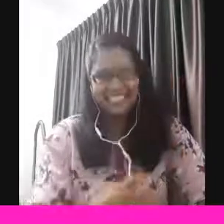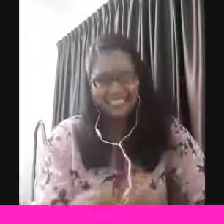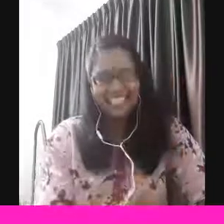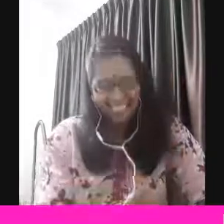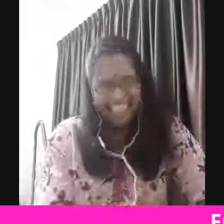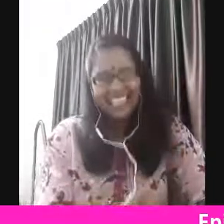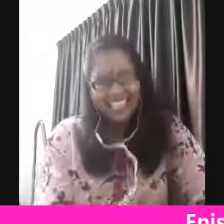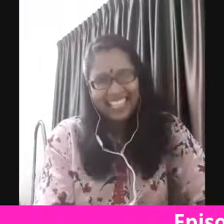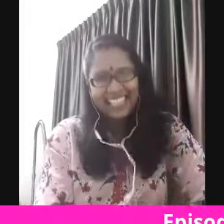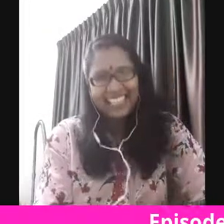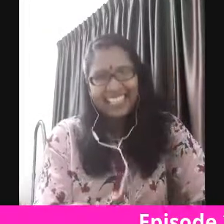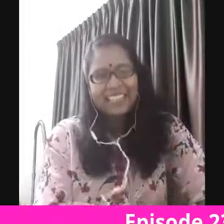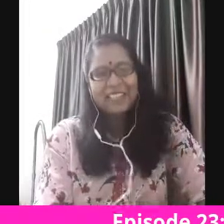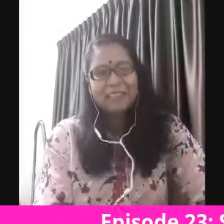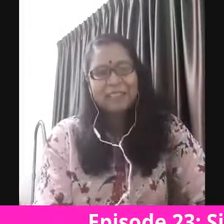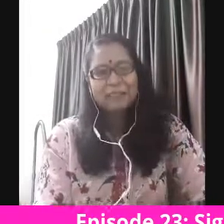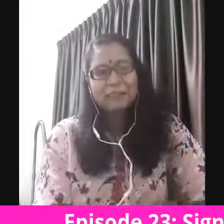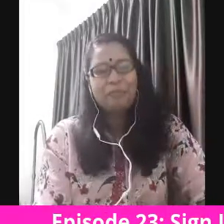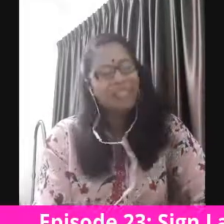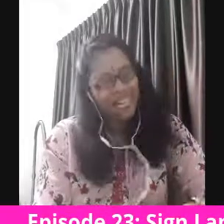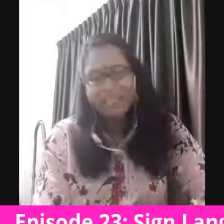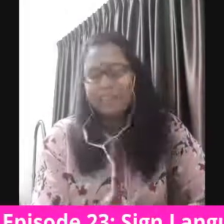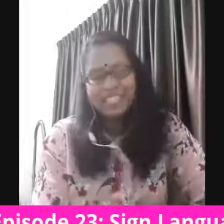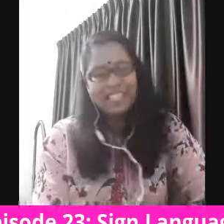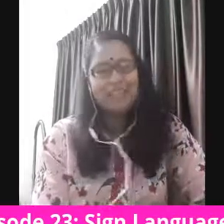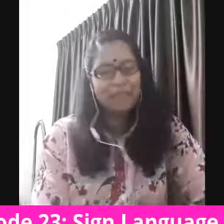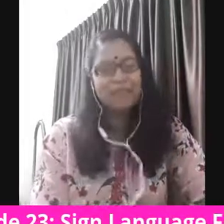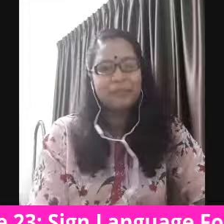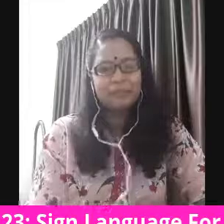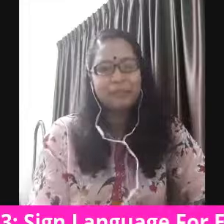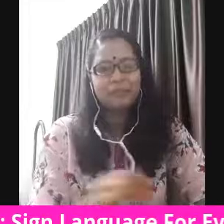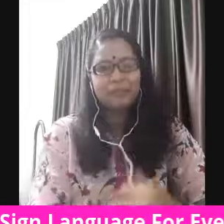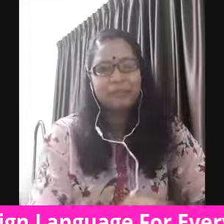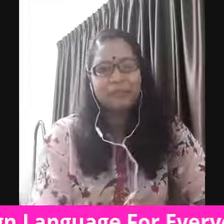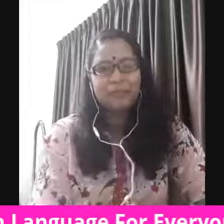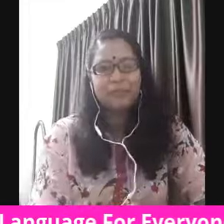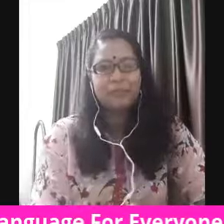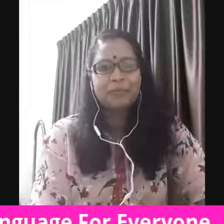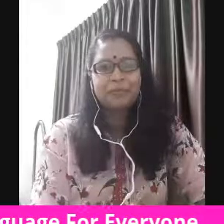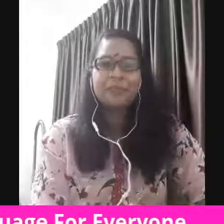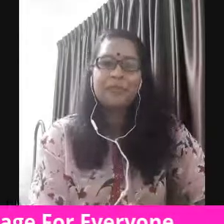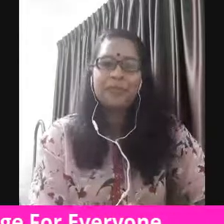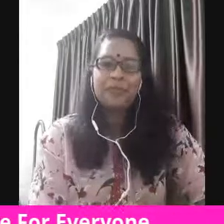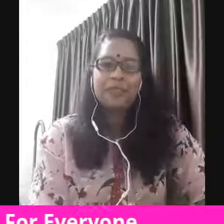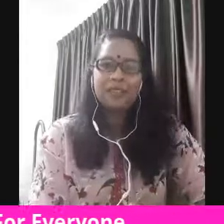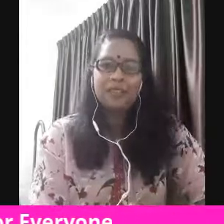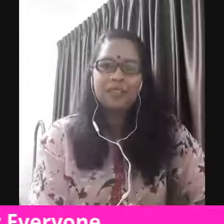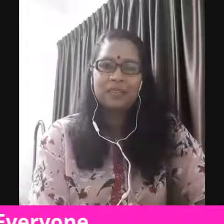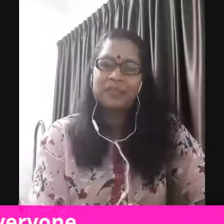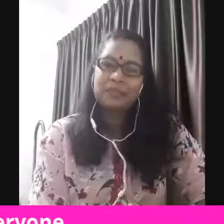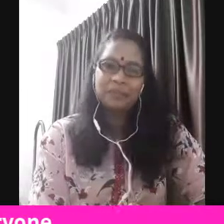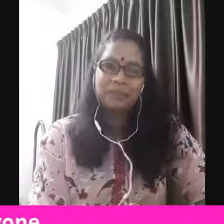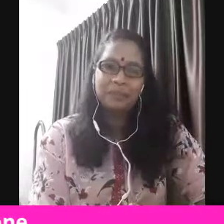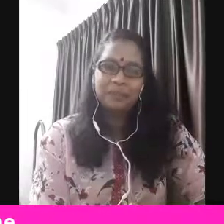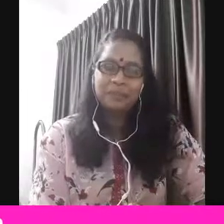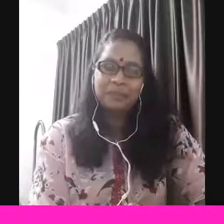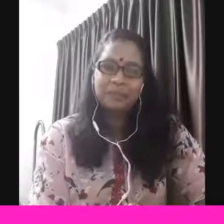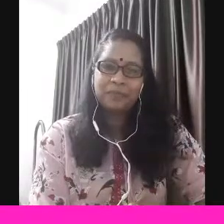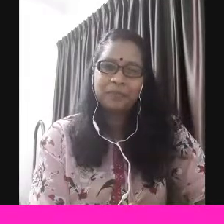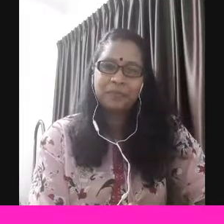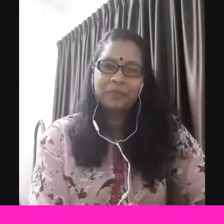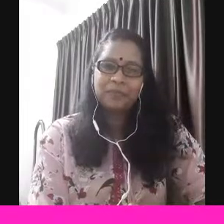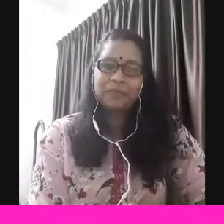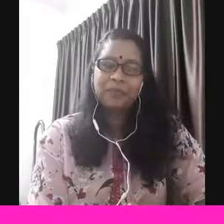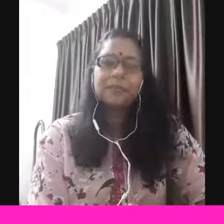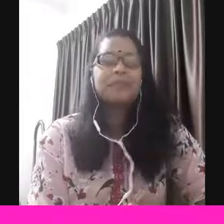a click. connection there. Yeah, And connection. yeah, for the teachers, I mean the deaf people also, they wanted